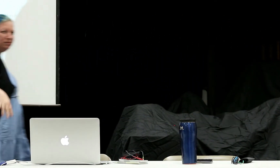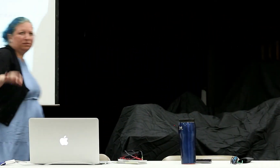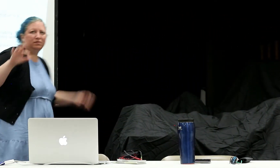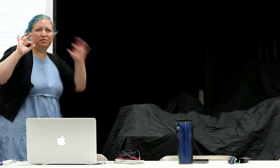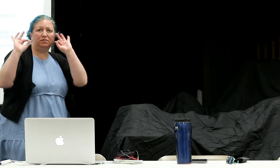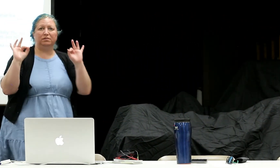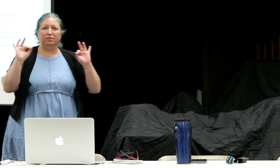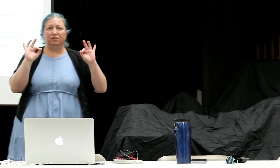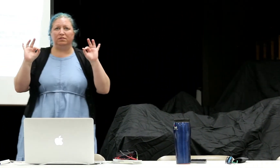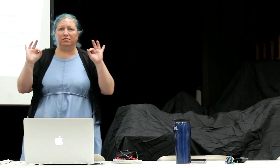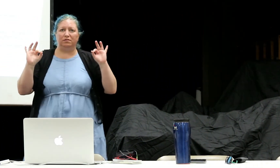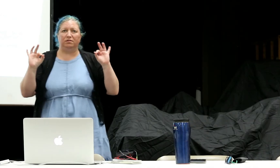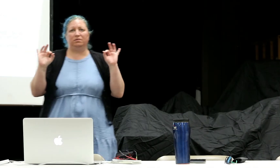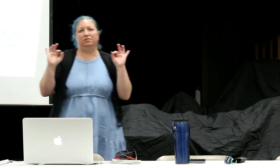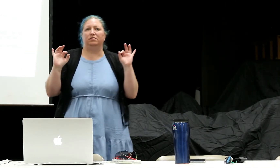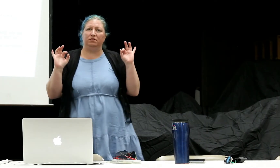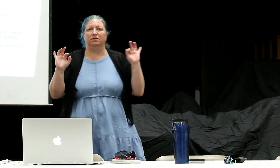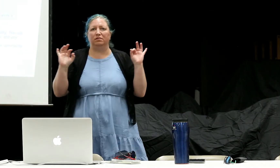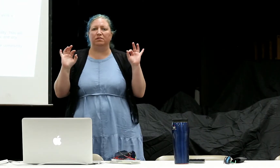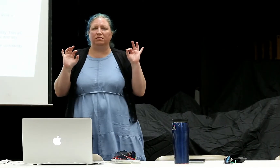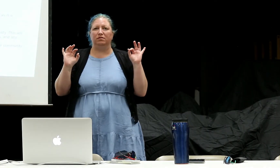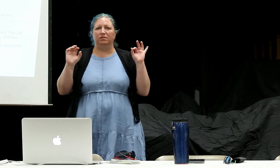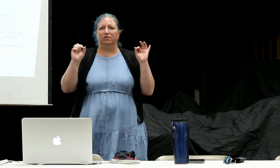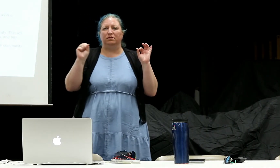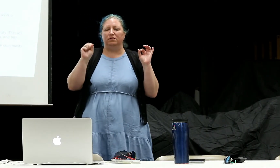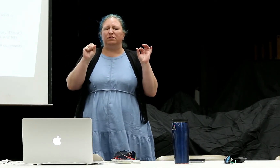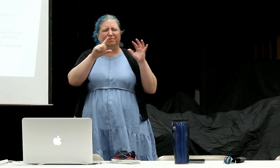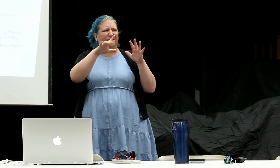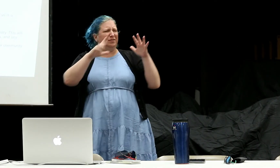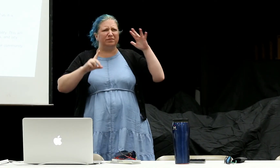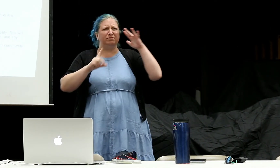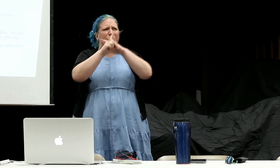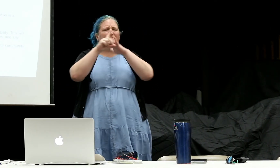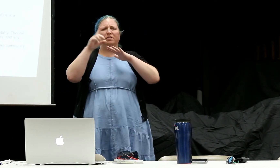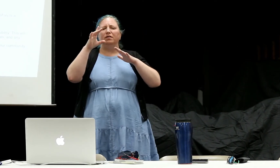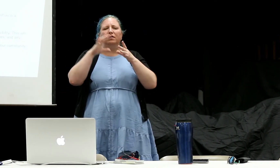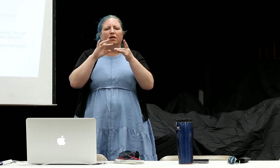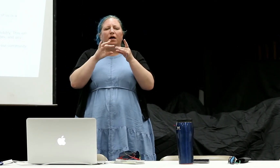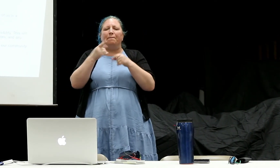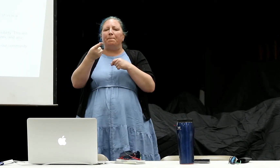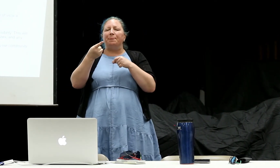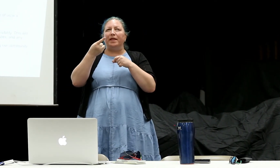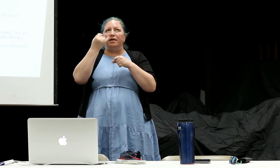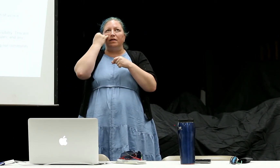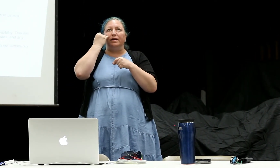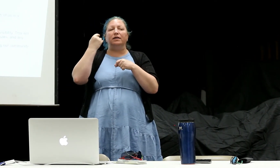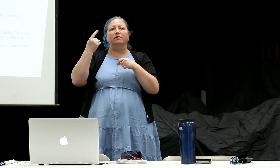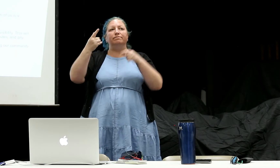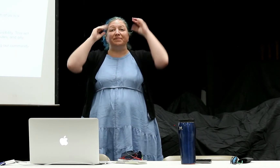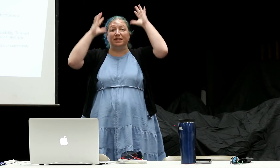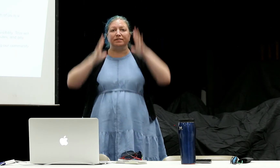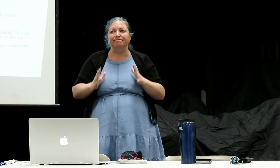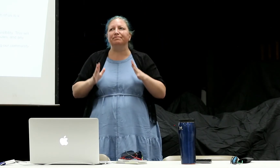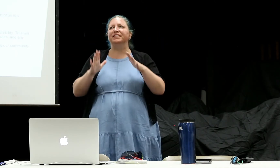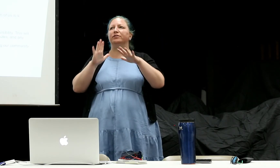passed. They each have their own agenda. Each party has their own agenda. And it's really just the parties that are ridiculous.